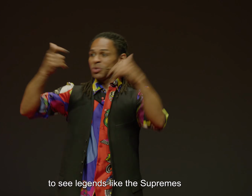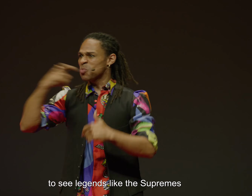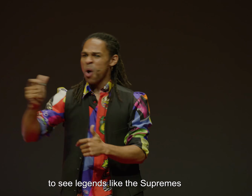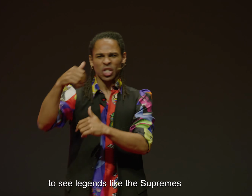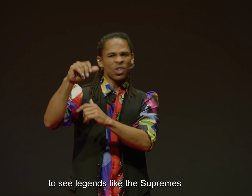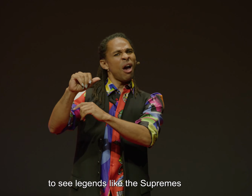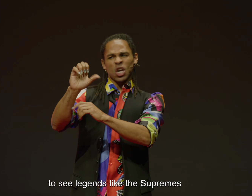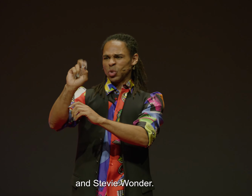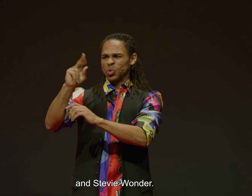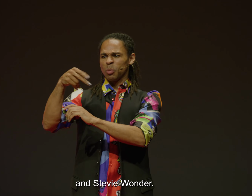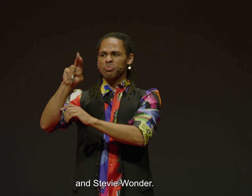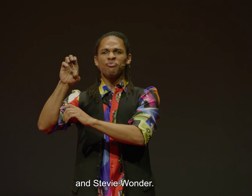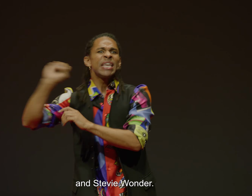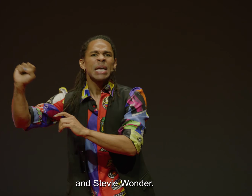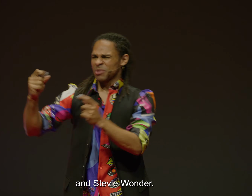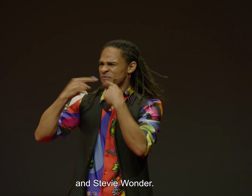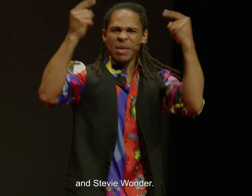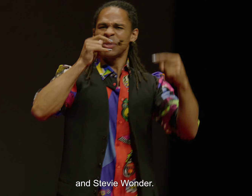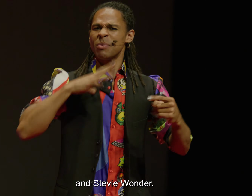the Supremes and Stevie Wonder.